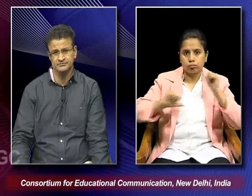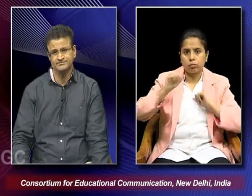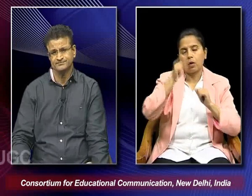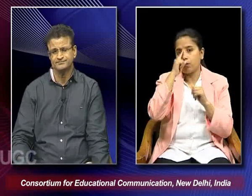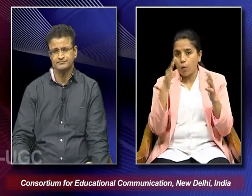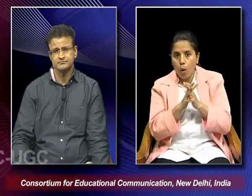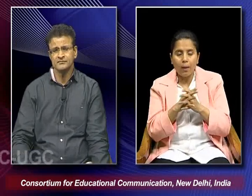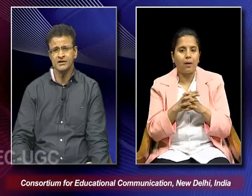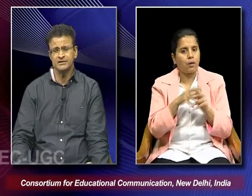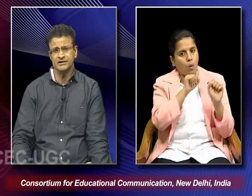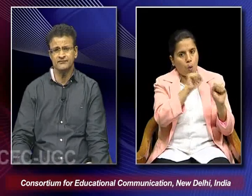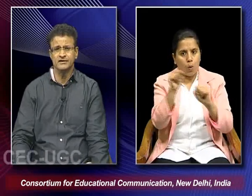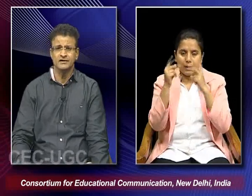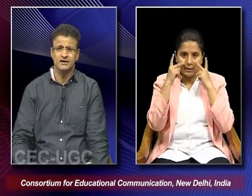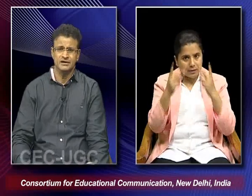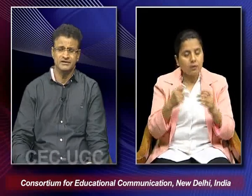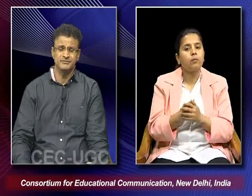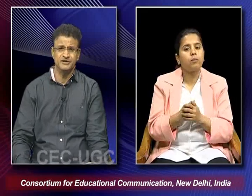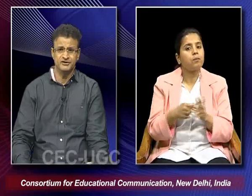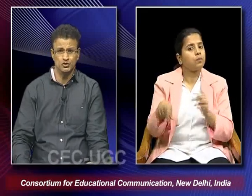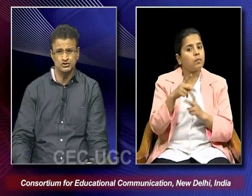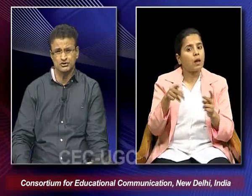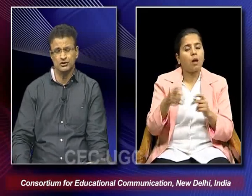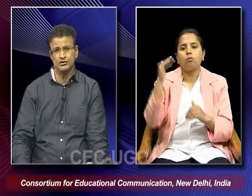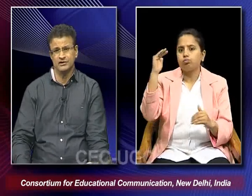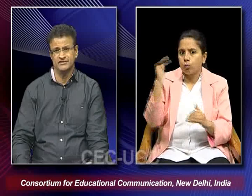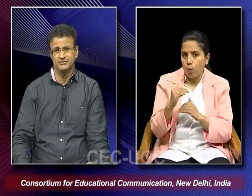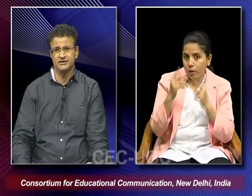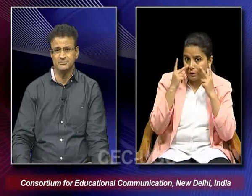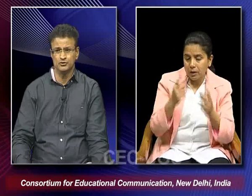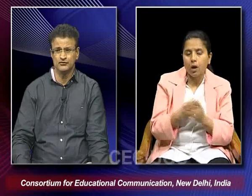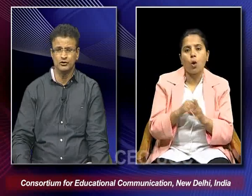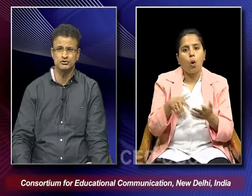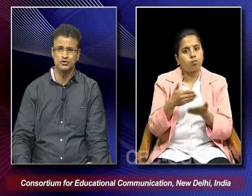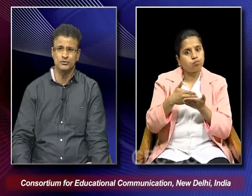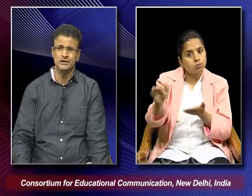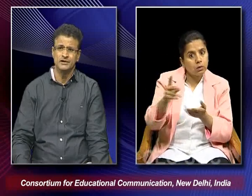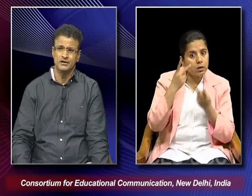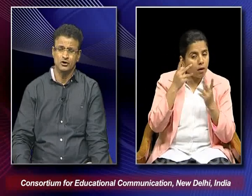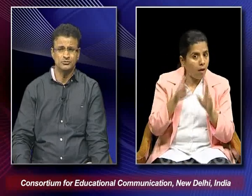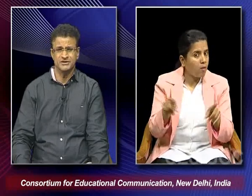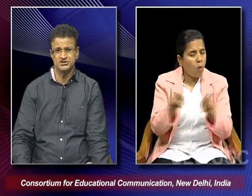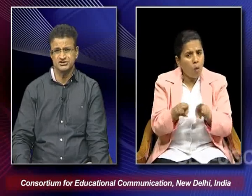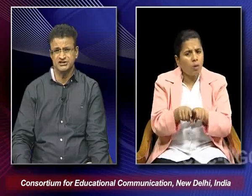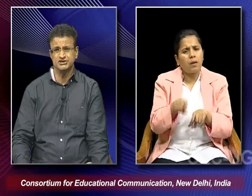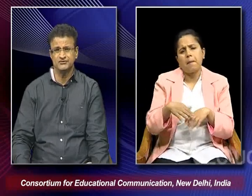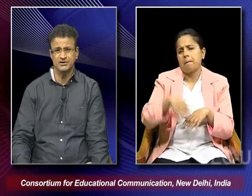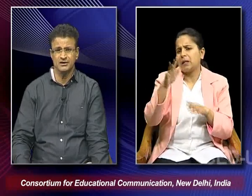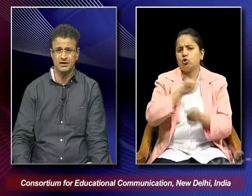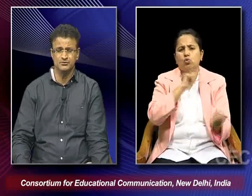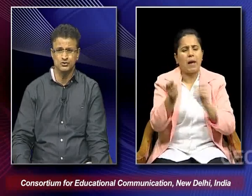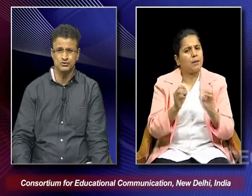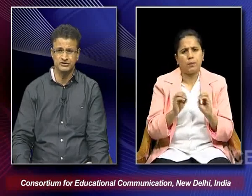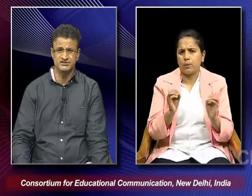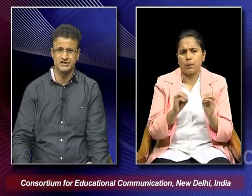women, if they are being reduced or if they are being removed also, not much change will